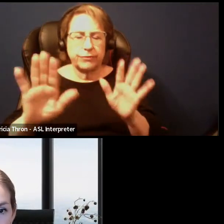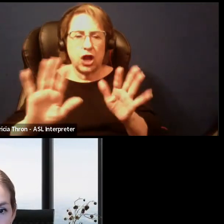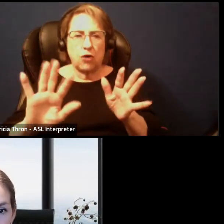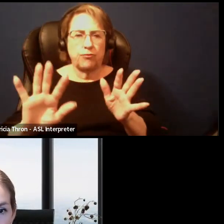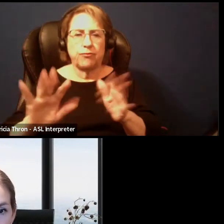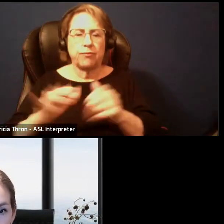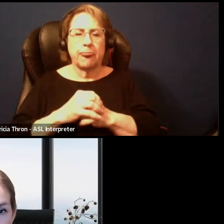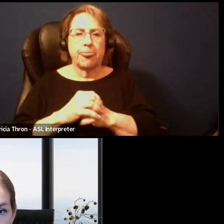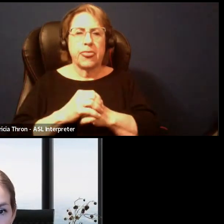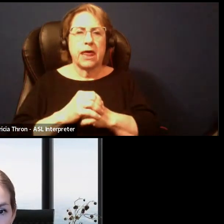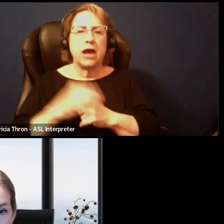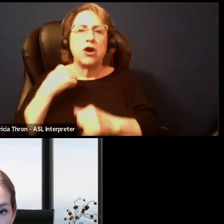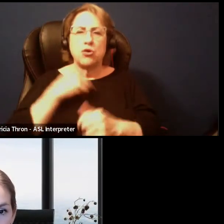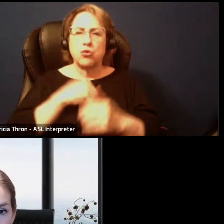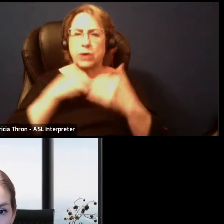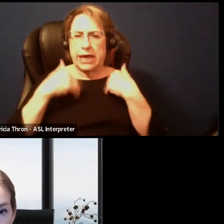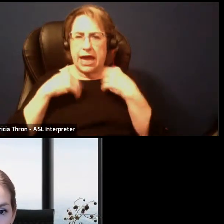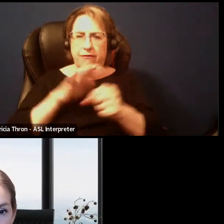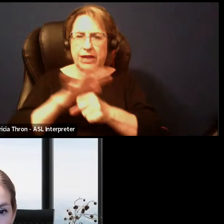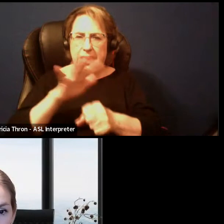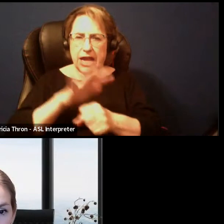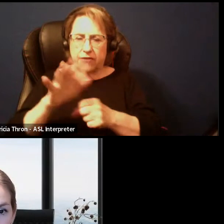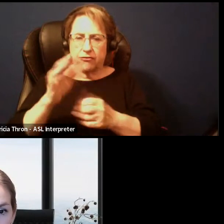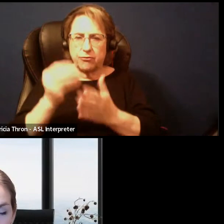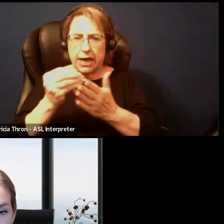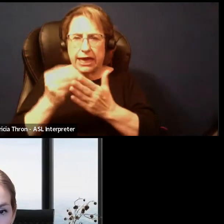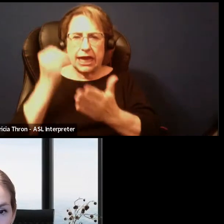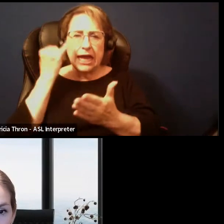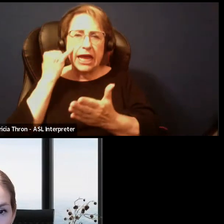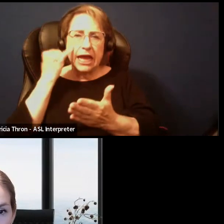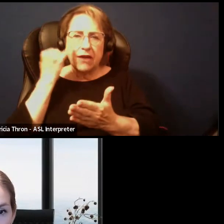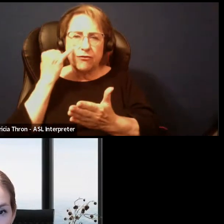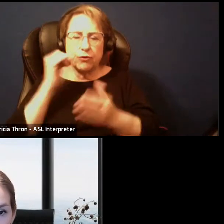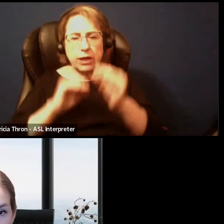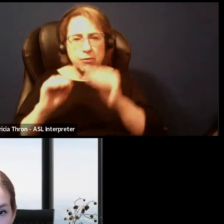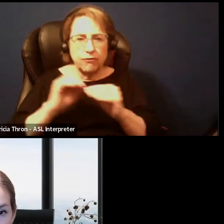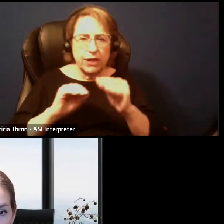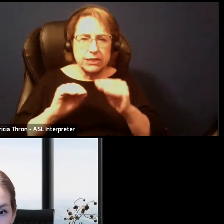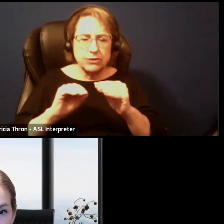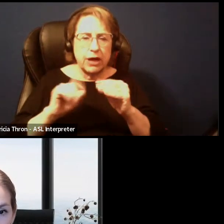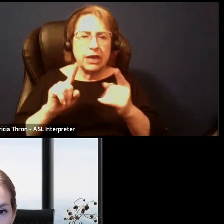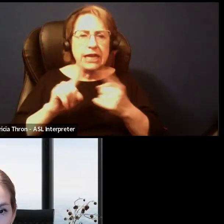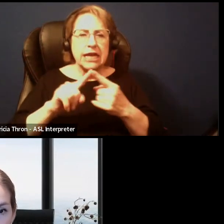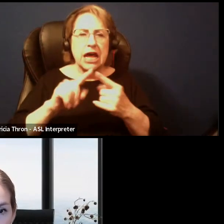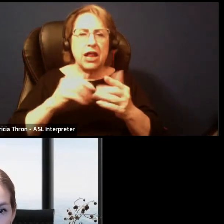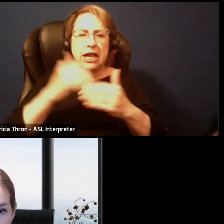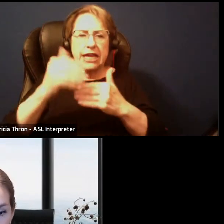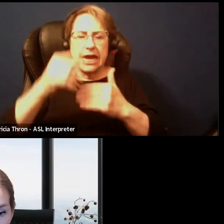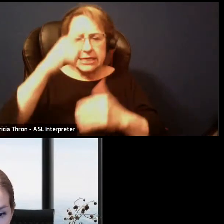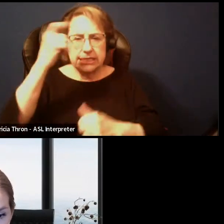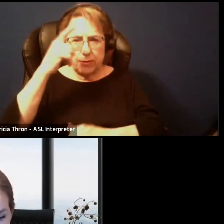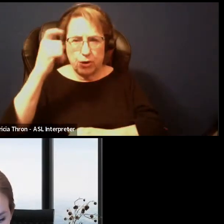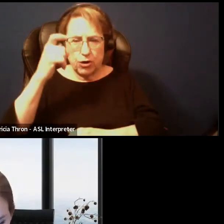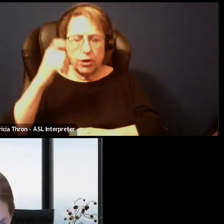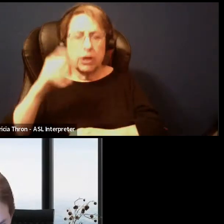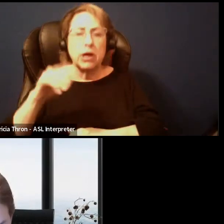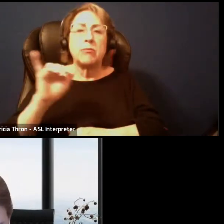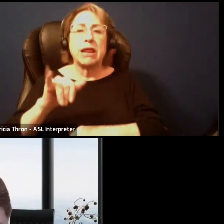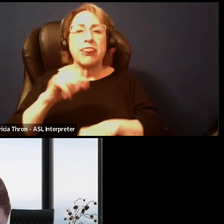have enough money if we move some things around until next summer. But at that point,